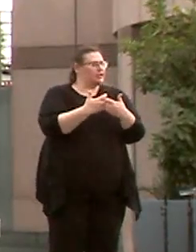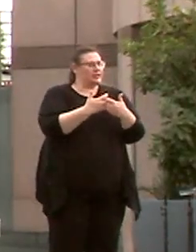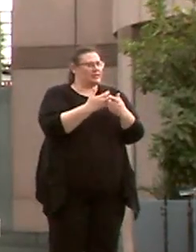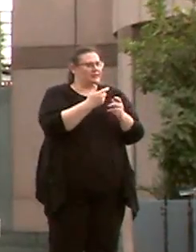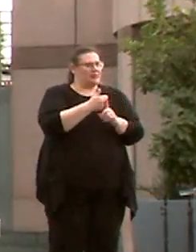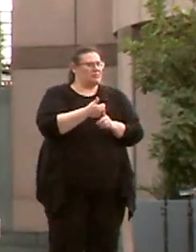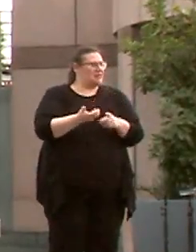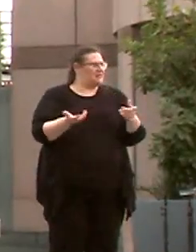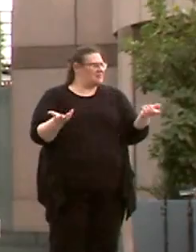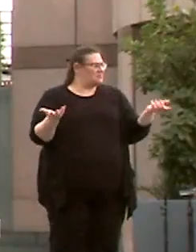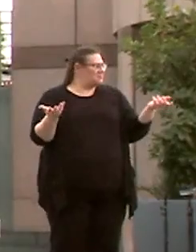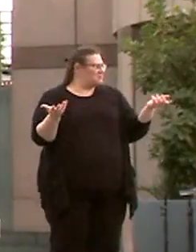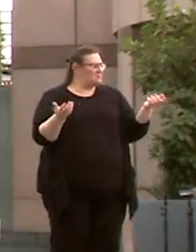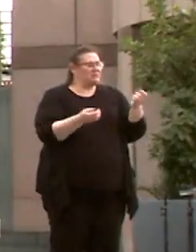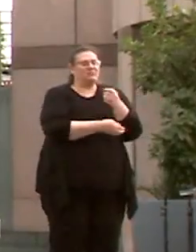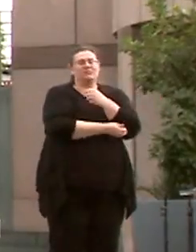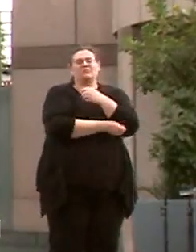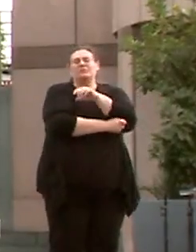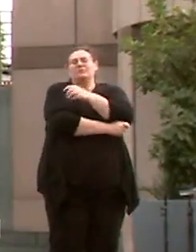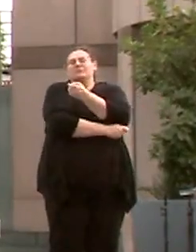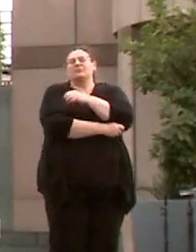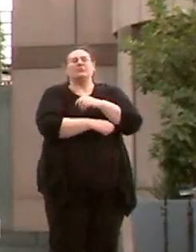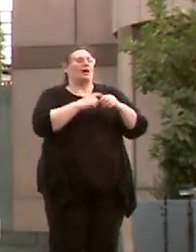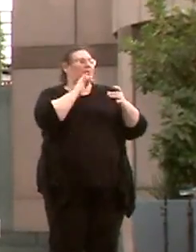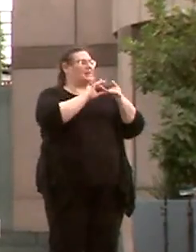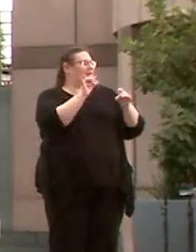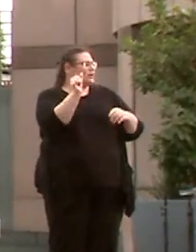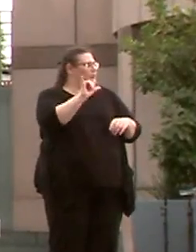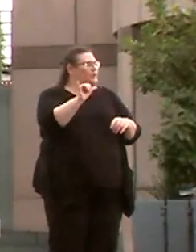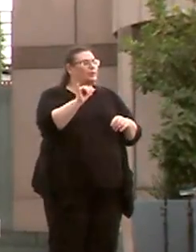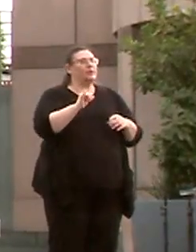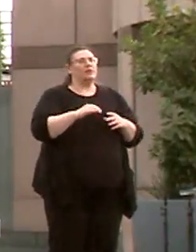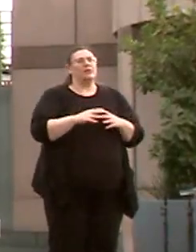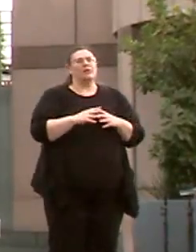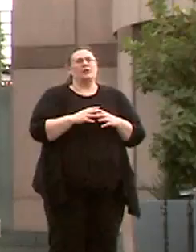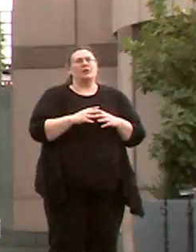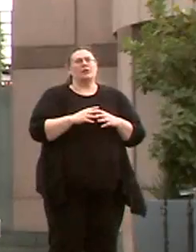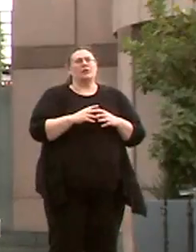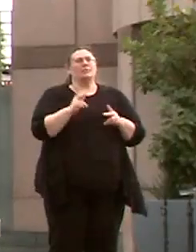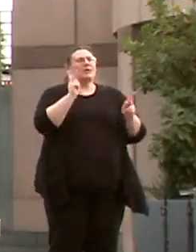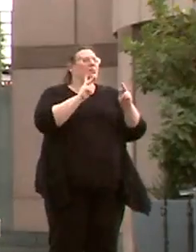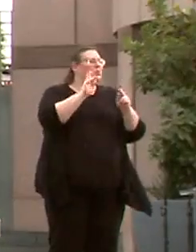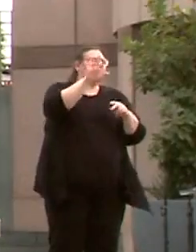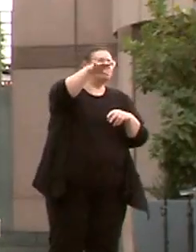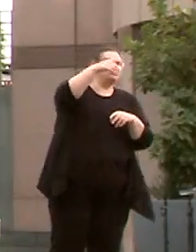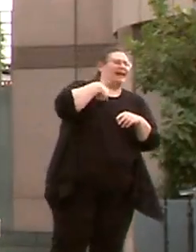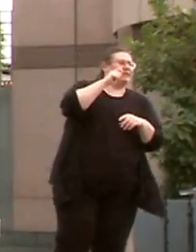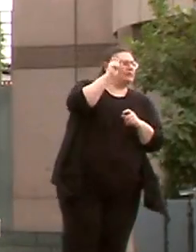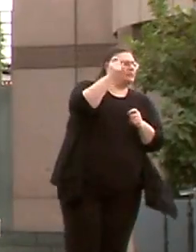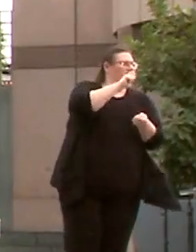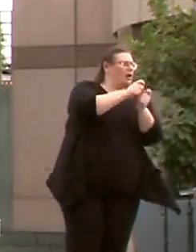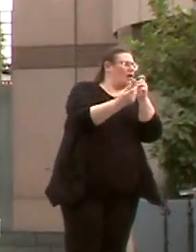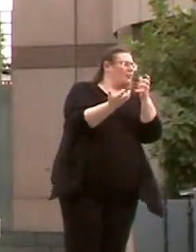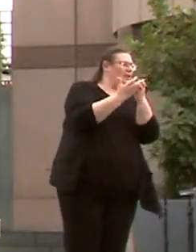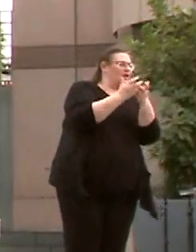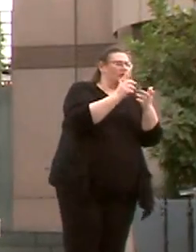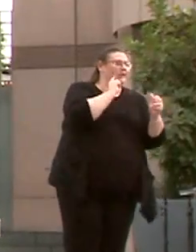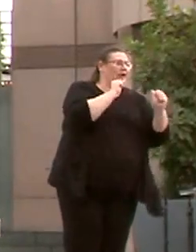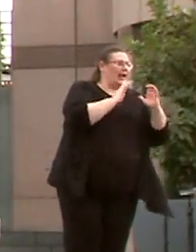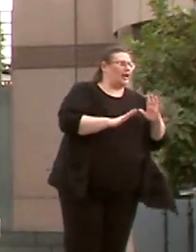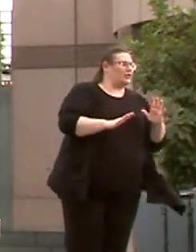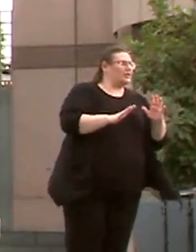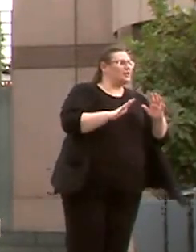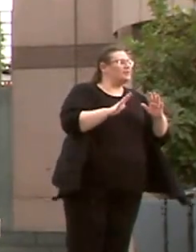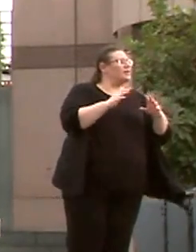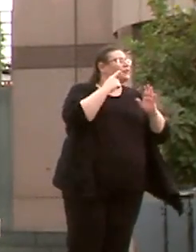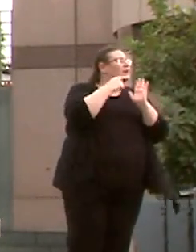stumped. Also, I wanted to say, when people ask for accommodations for an actress when she can't jump